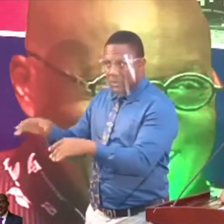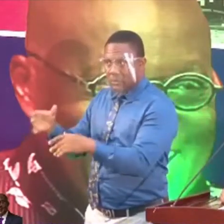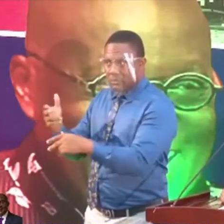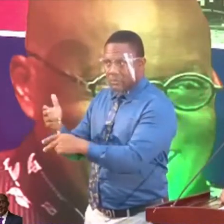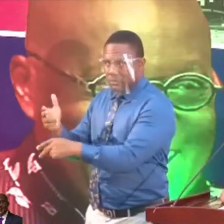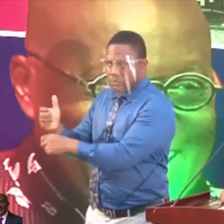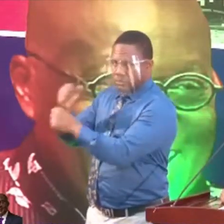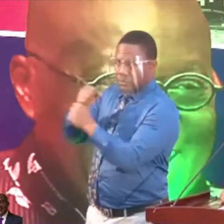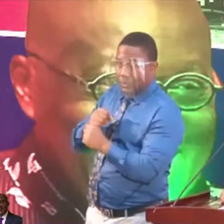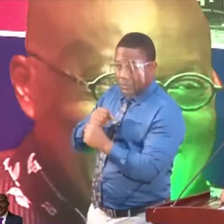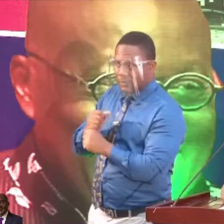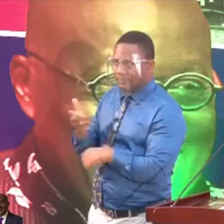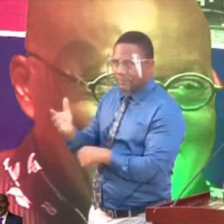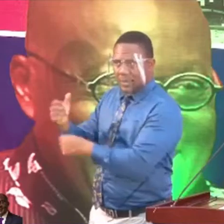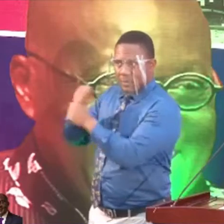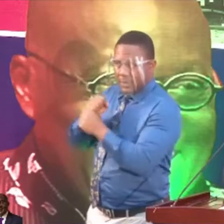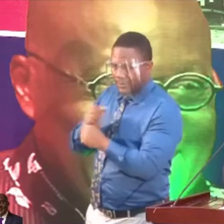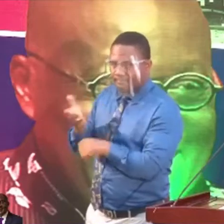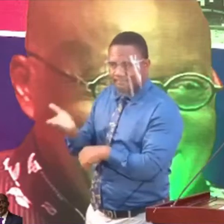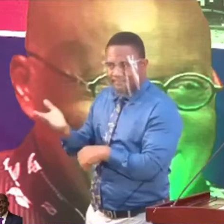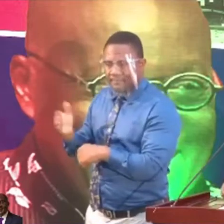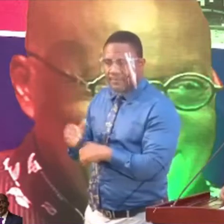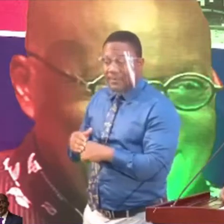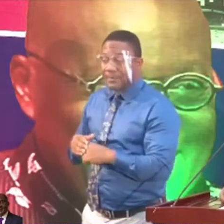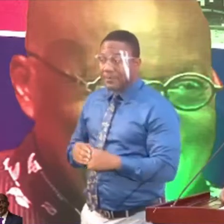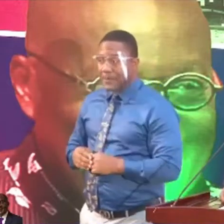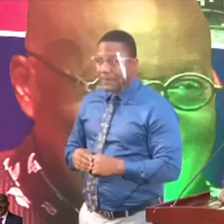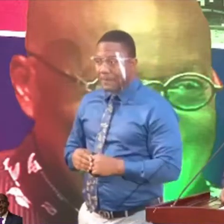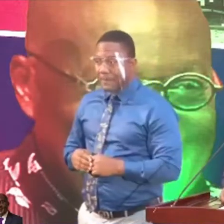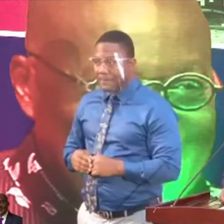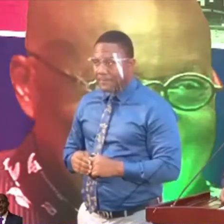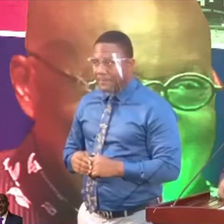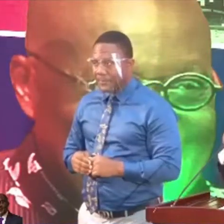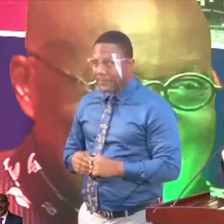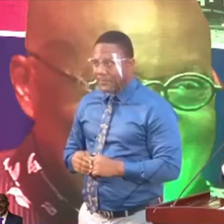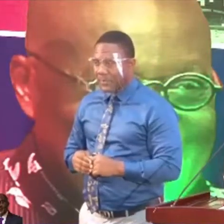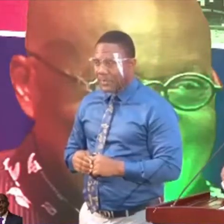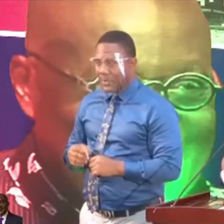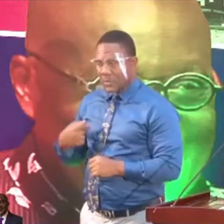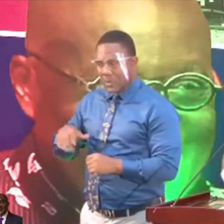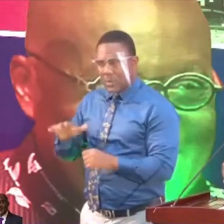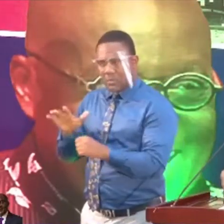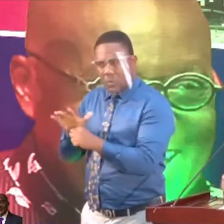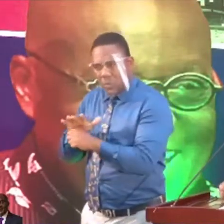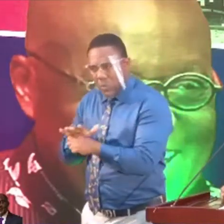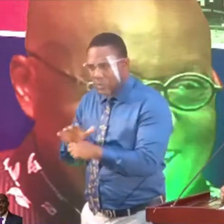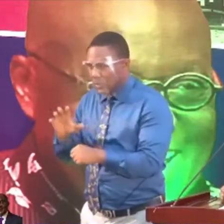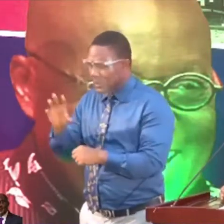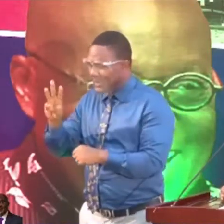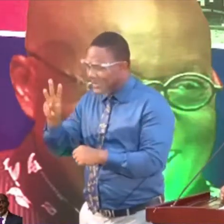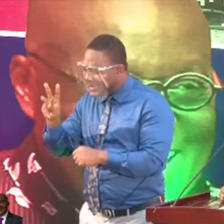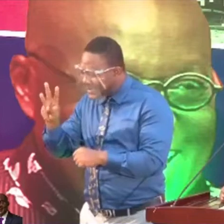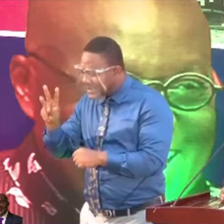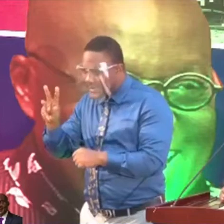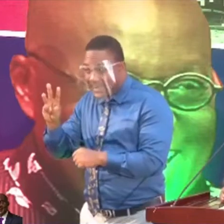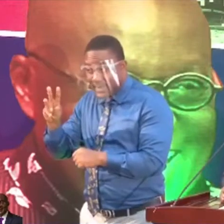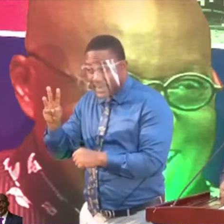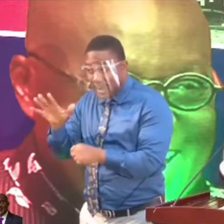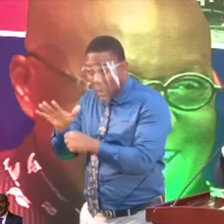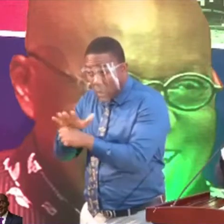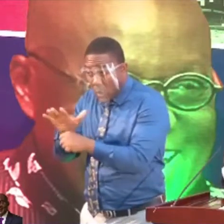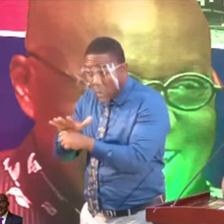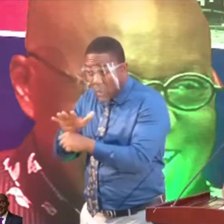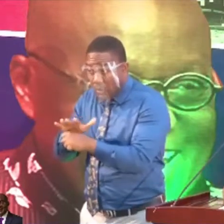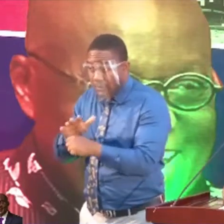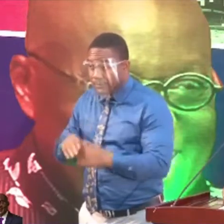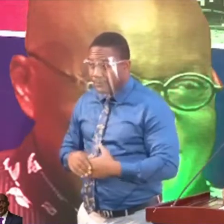the previous government in the health sector, we have completed 16 of them,